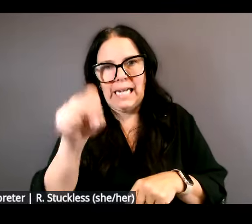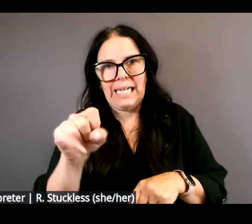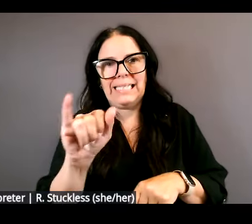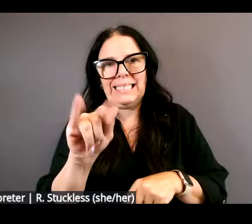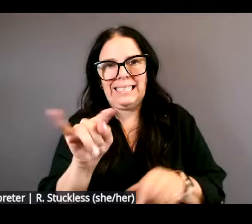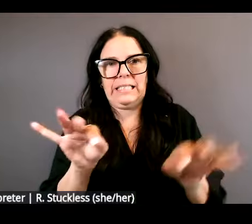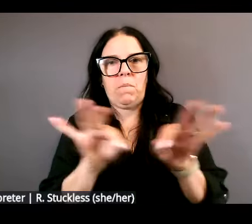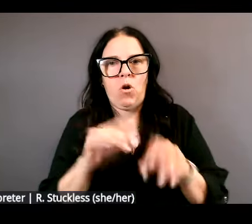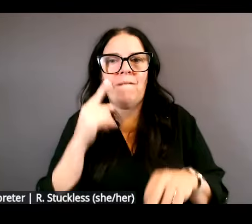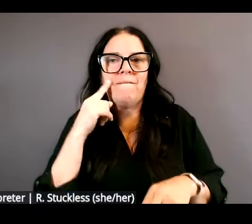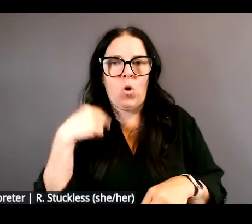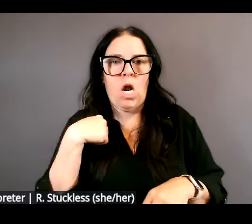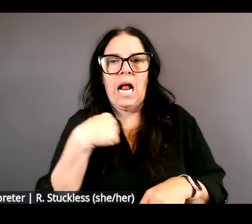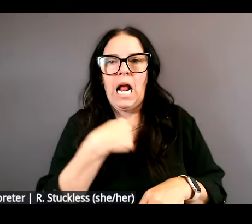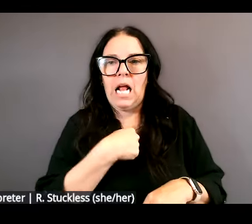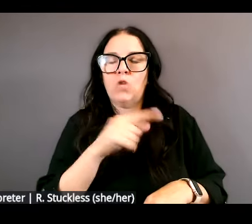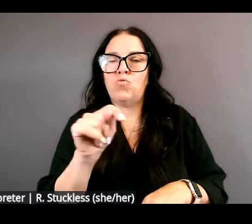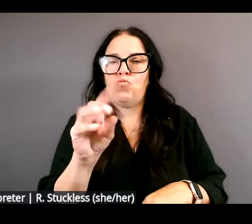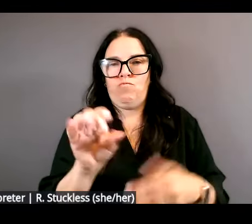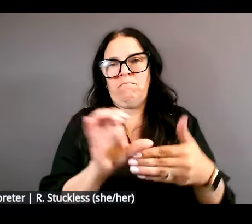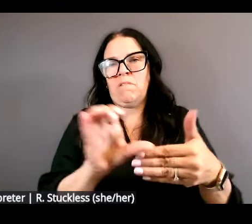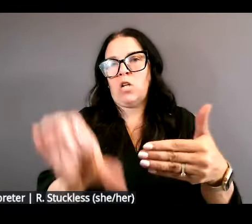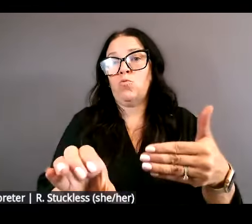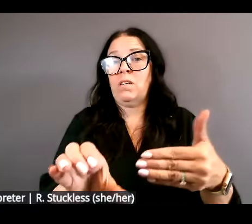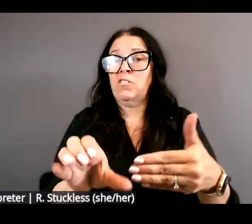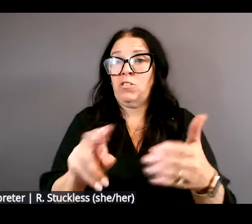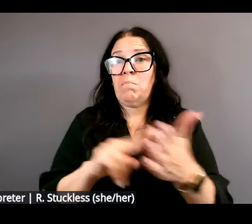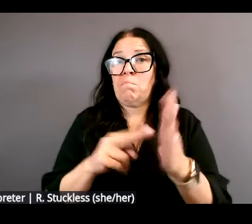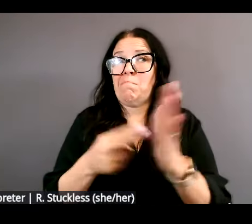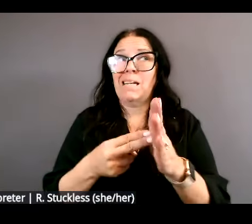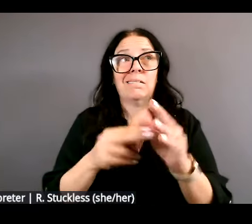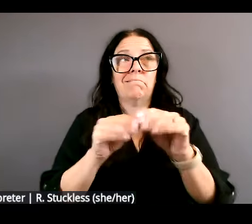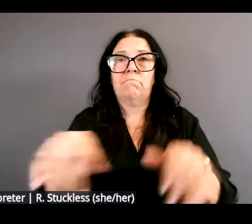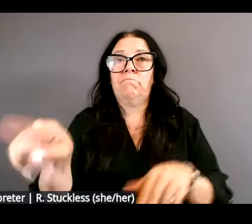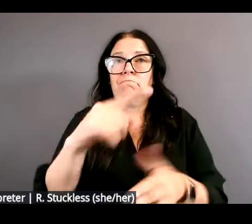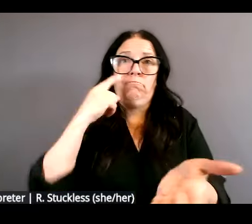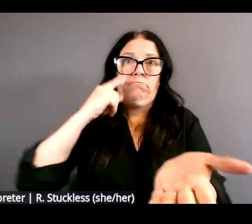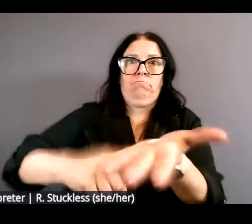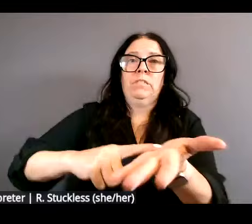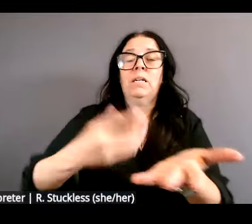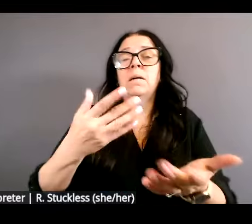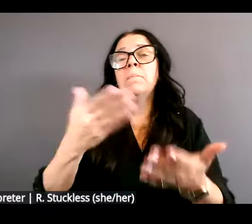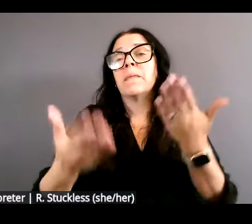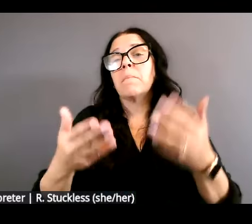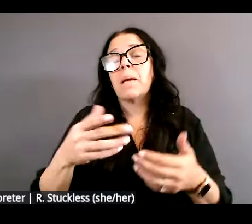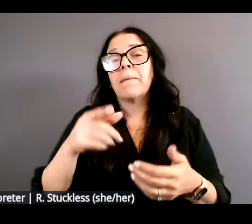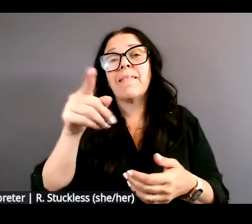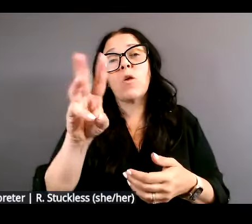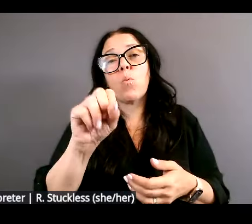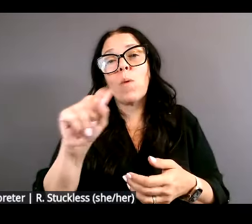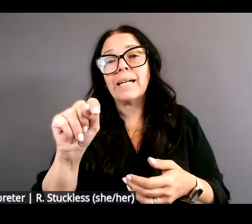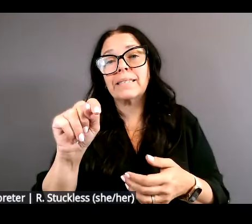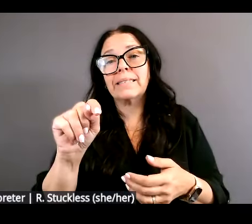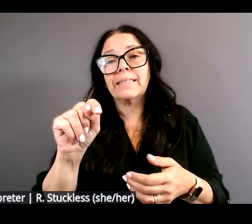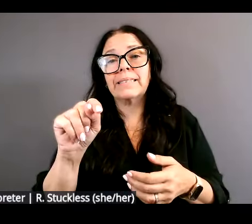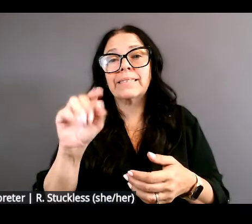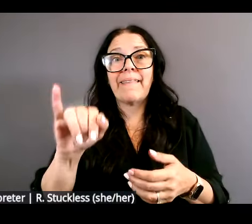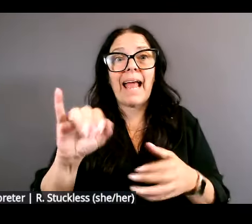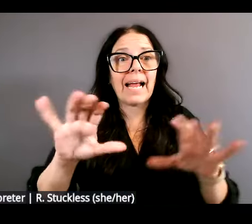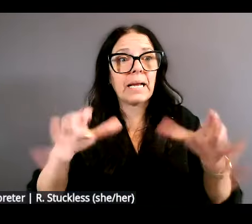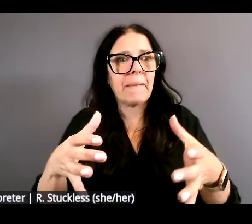send a message out, and maybe to the West campaign, which was a hurried campaign. It came and went. But I think